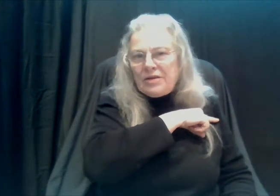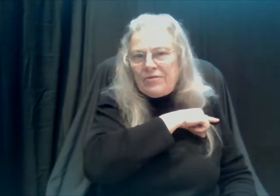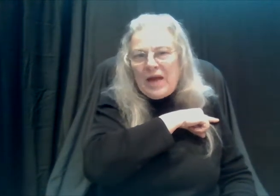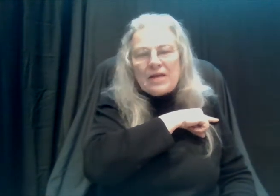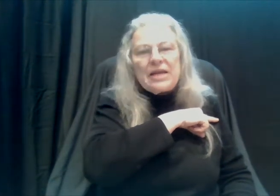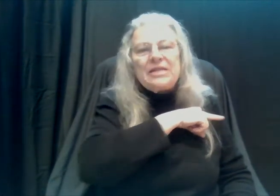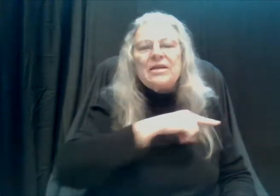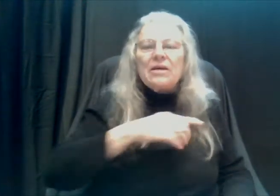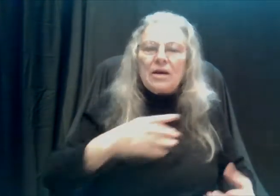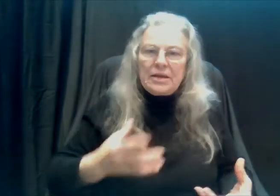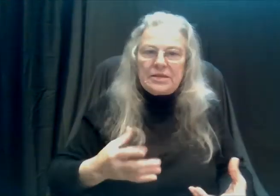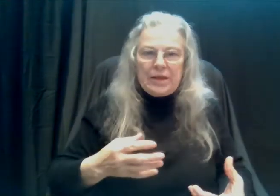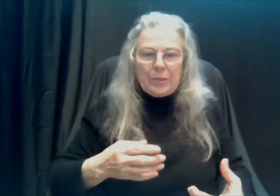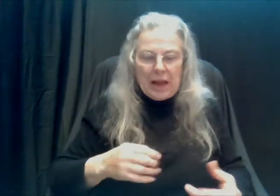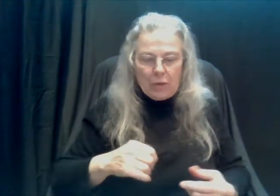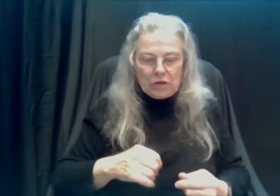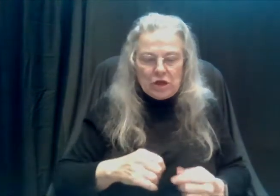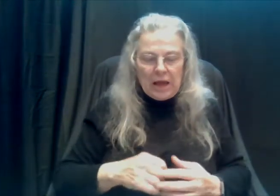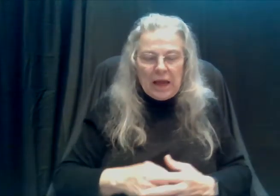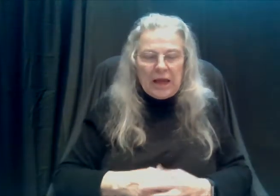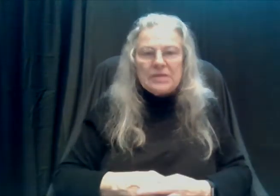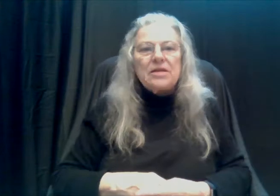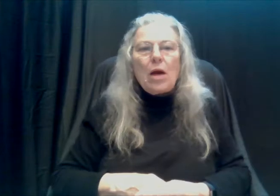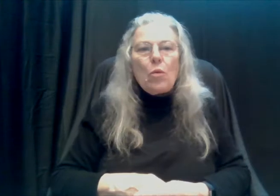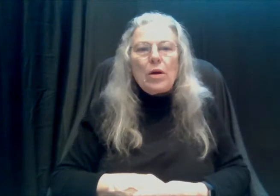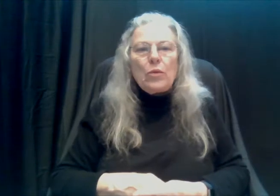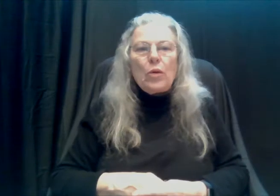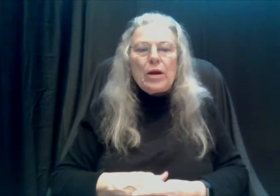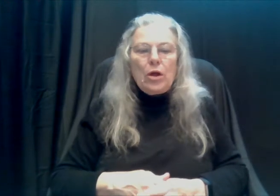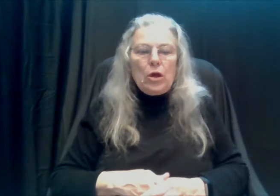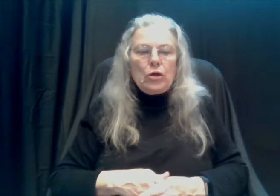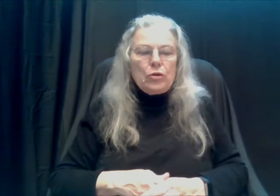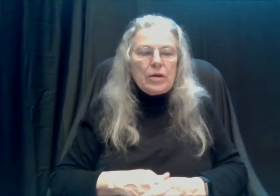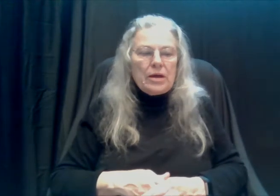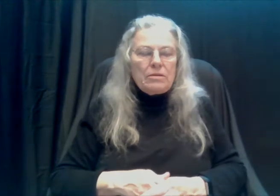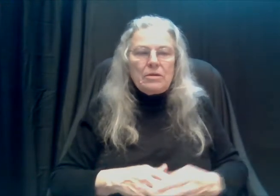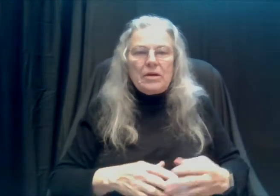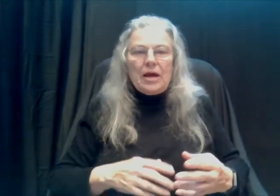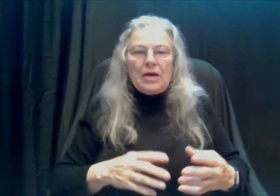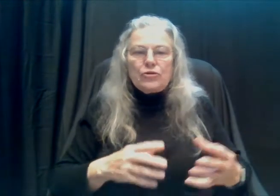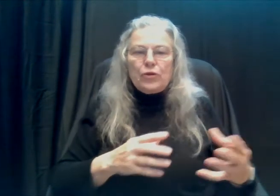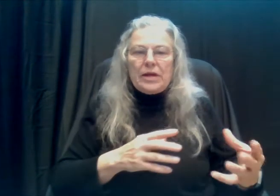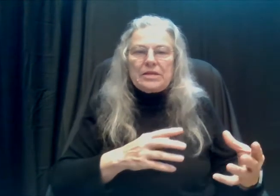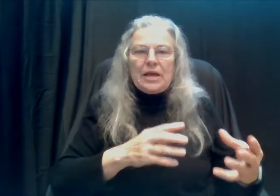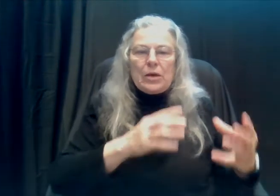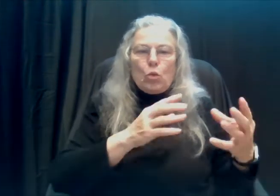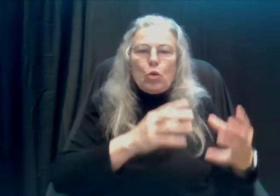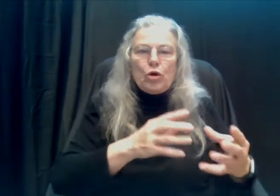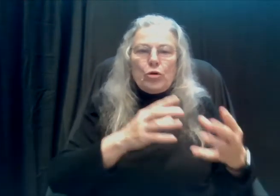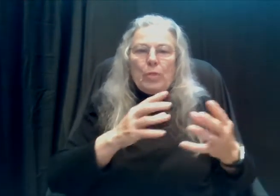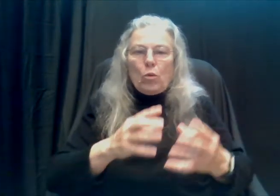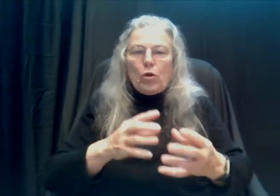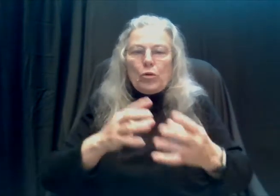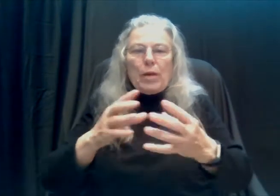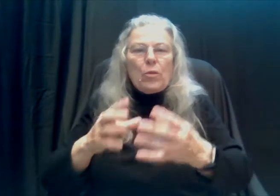fact it's a concept language. It's not one where you can translate word by word by word.